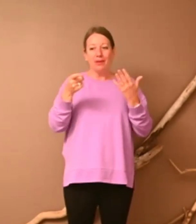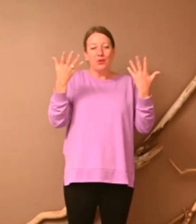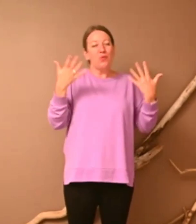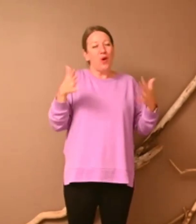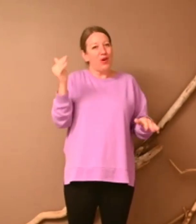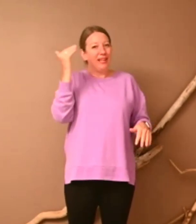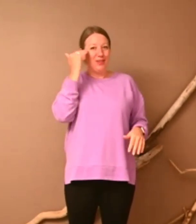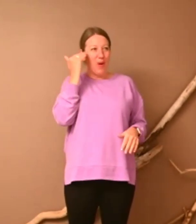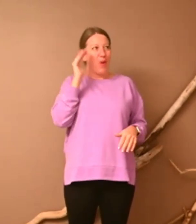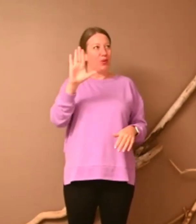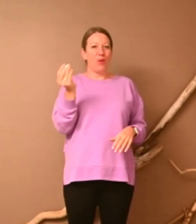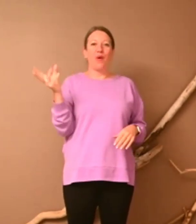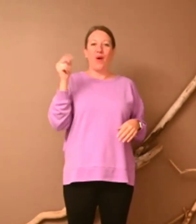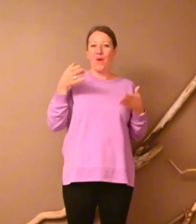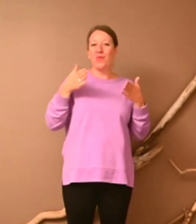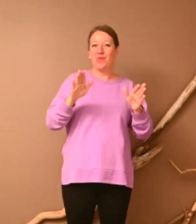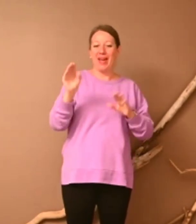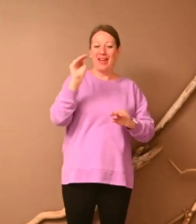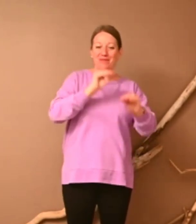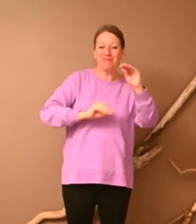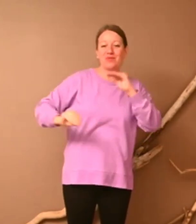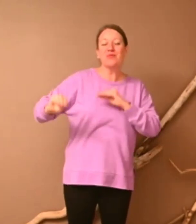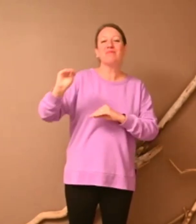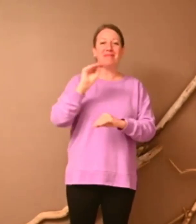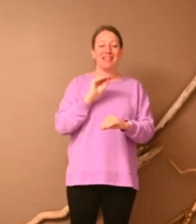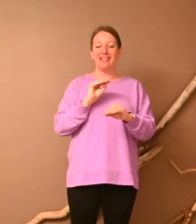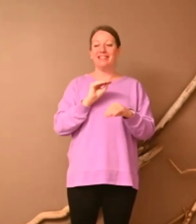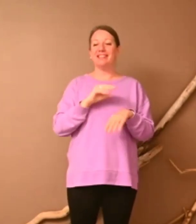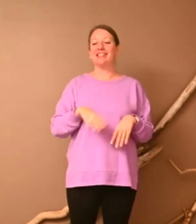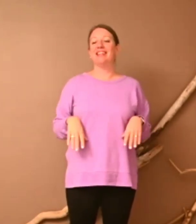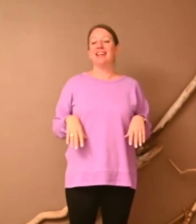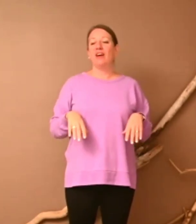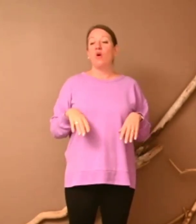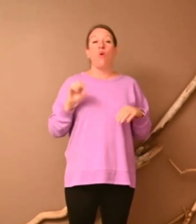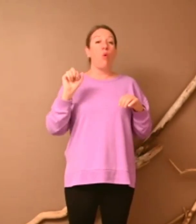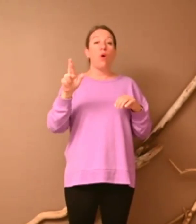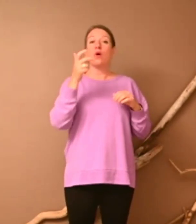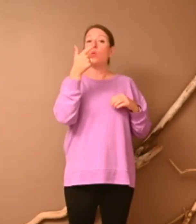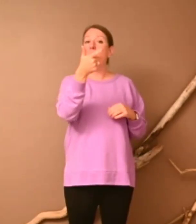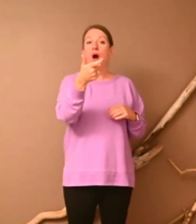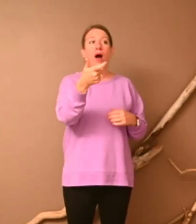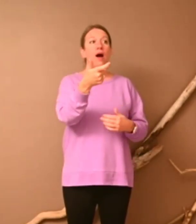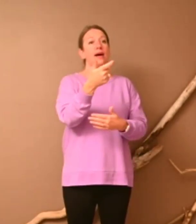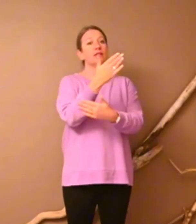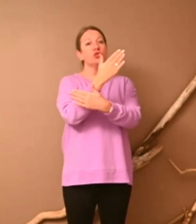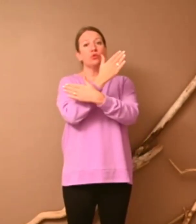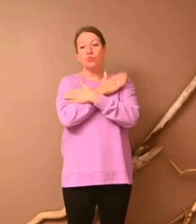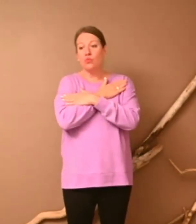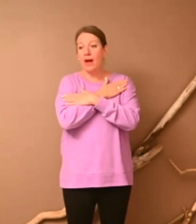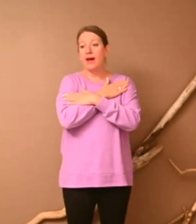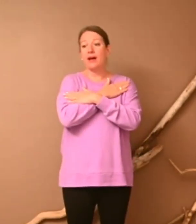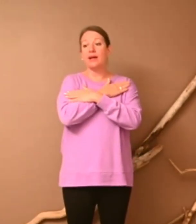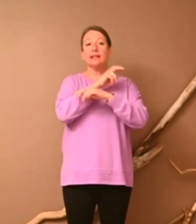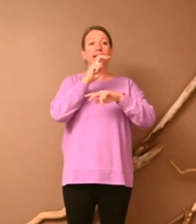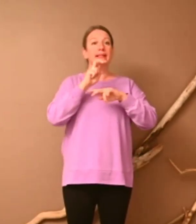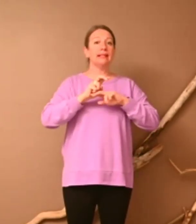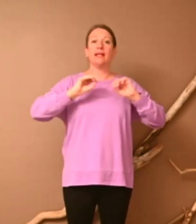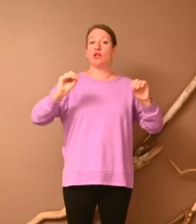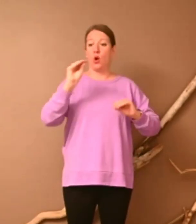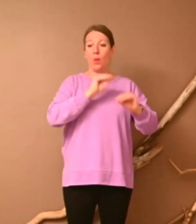maybe choosing to pick a different shape, maybe something that you already know you'd like to move in your own way or with your own shape.